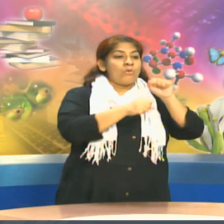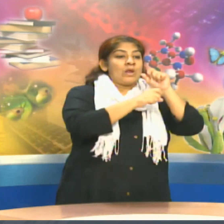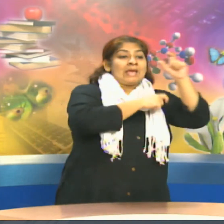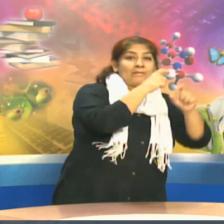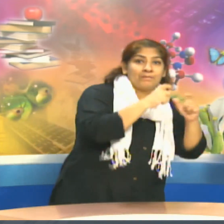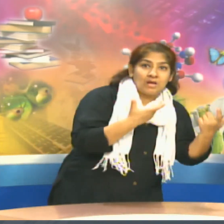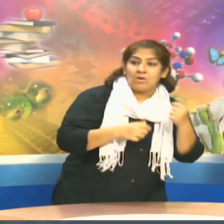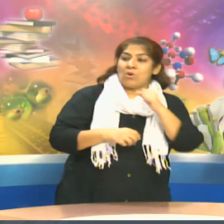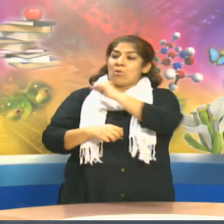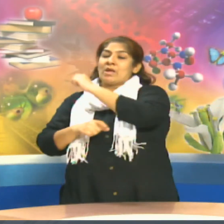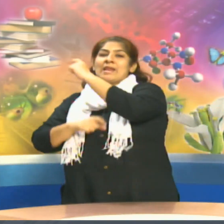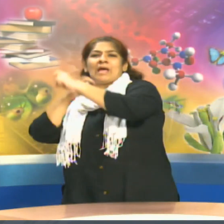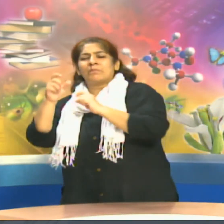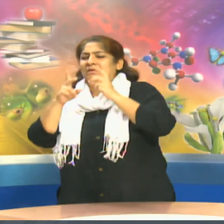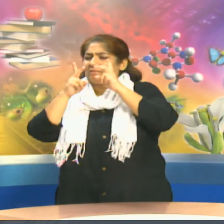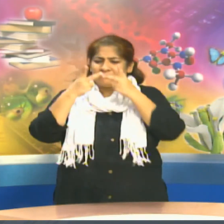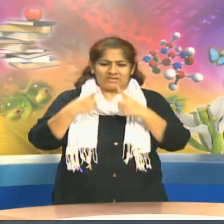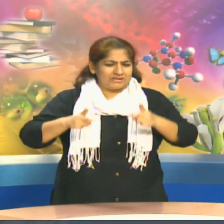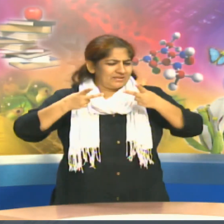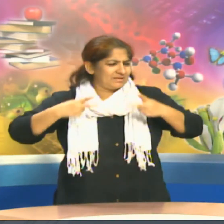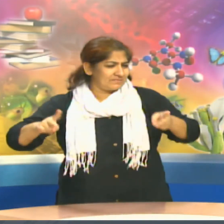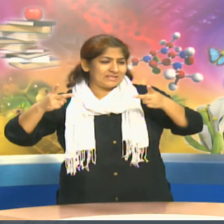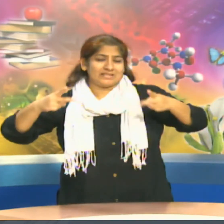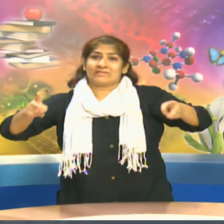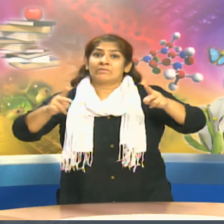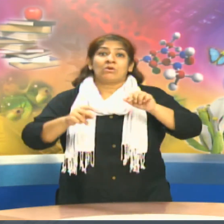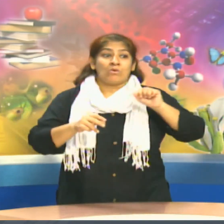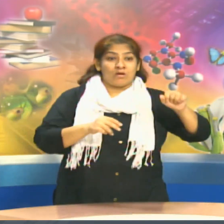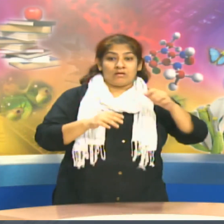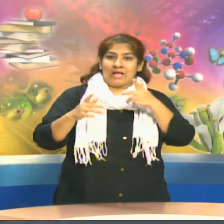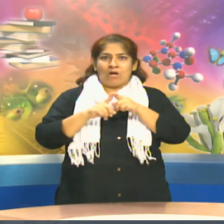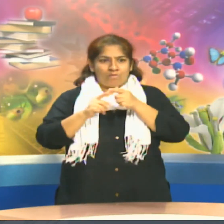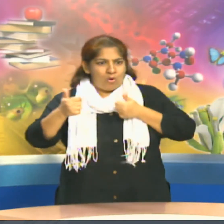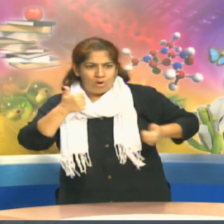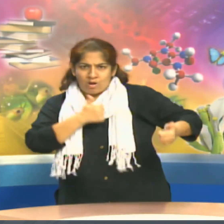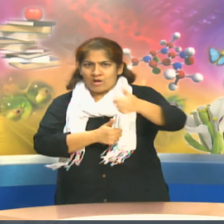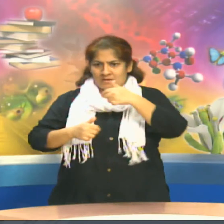there are competition and different strategies are made,